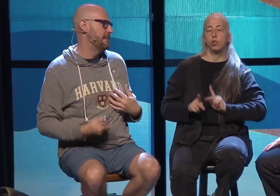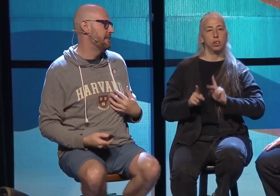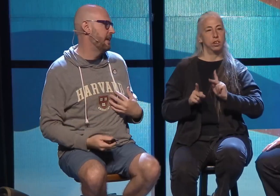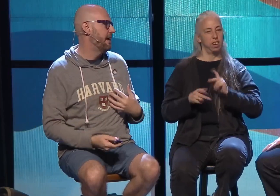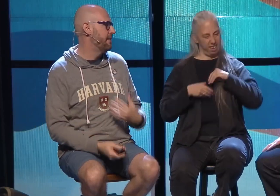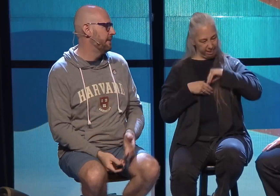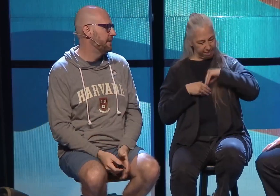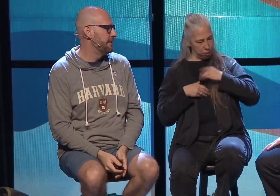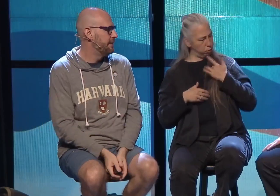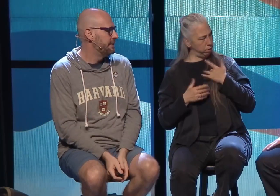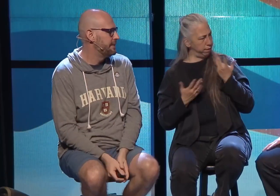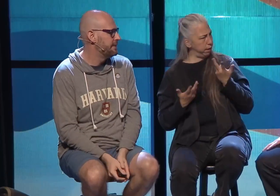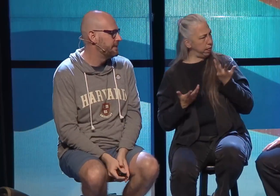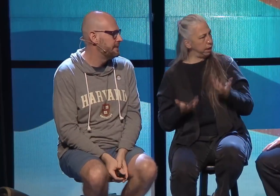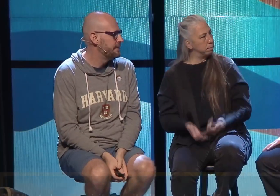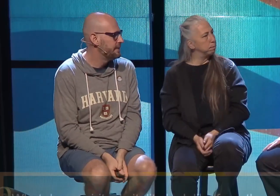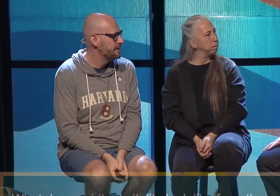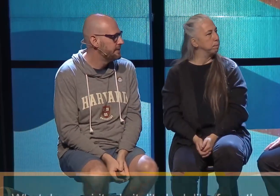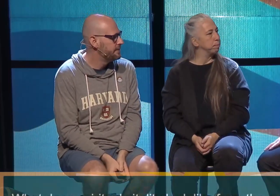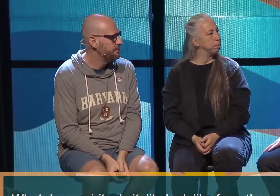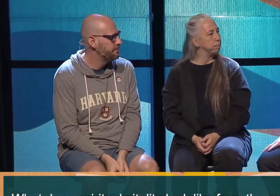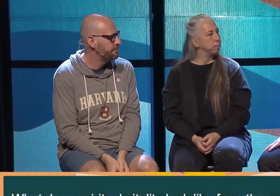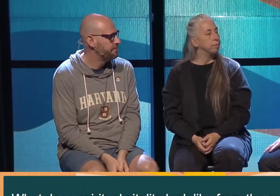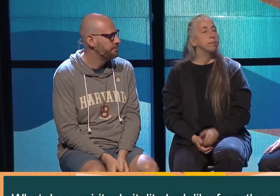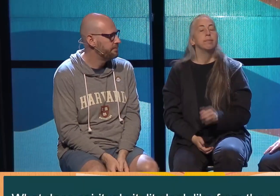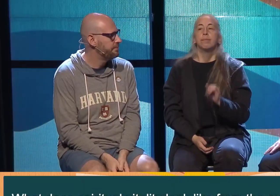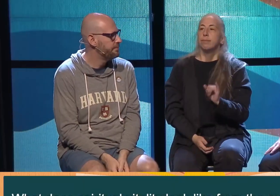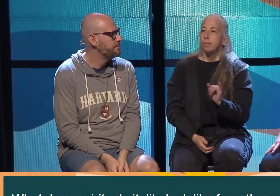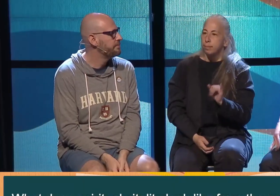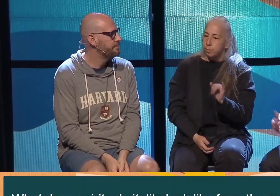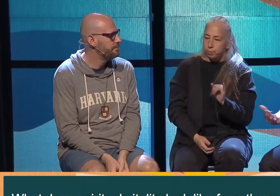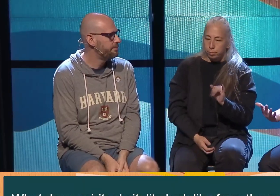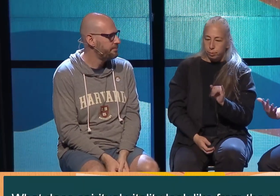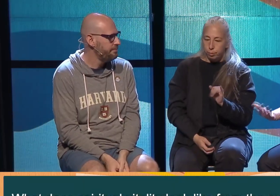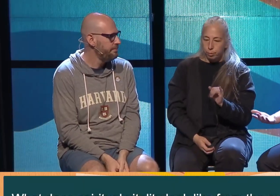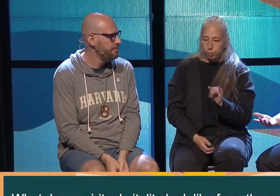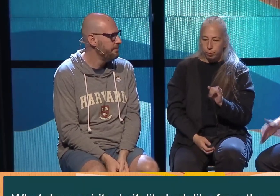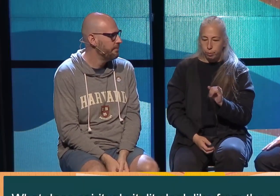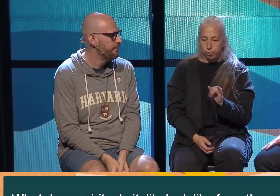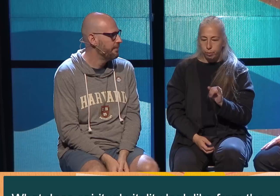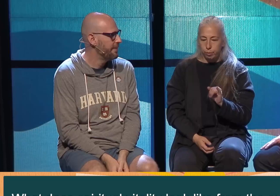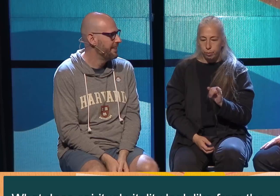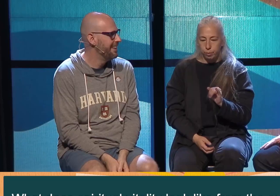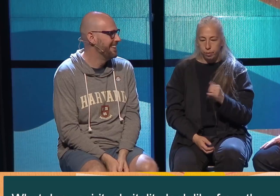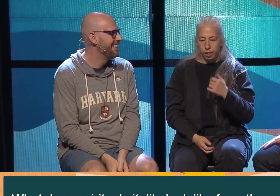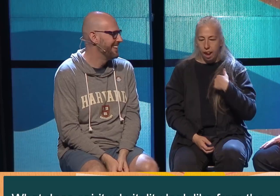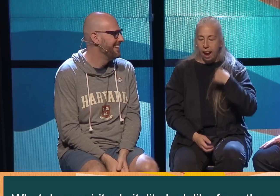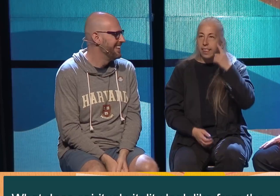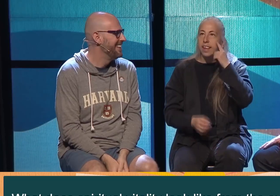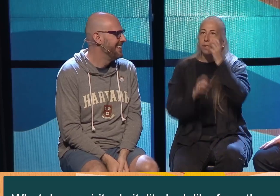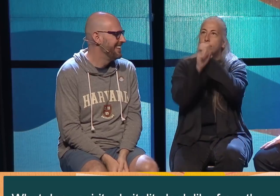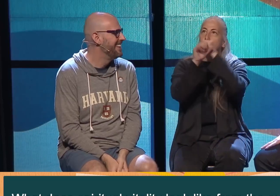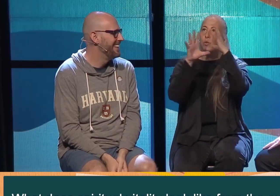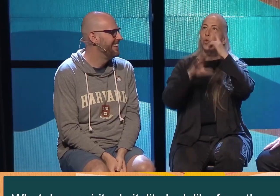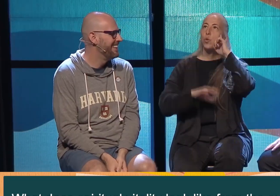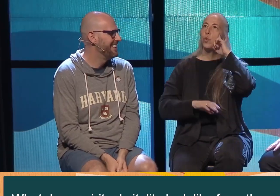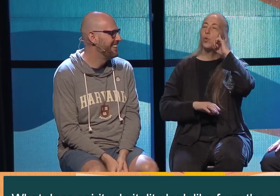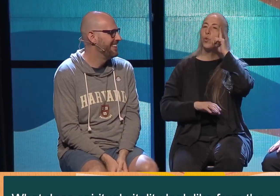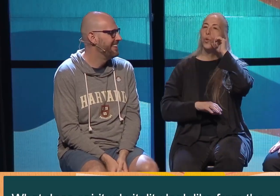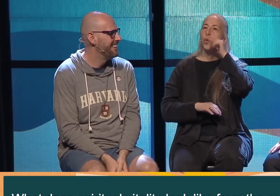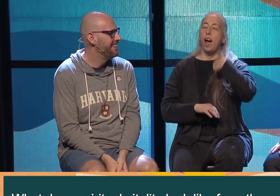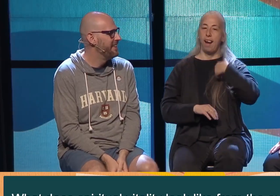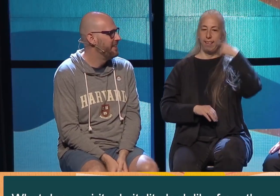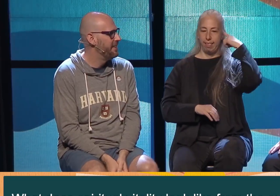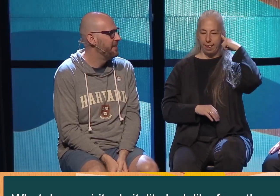like on the inside? Yeah. Yeah, this question just made me think like, oh, who do I think is spiritually vital, and what do they, what do I